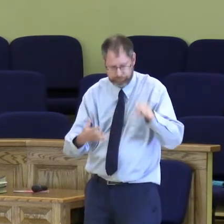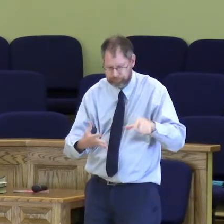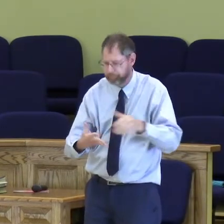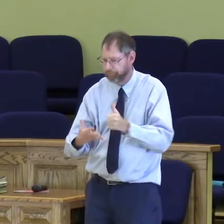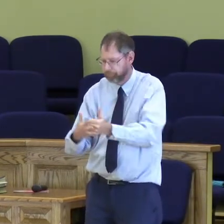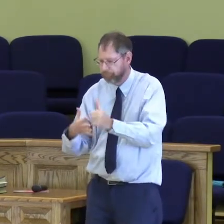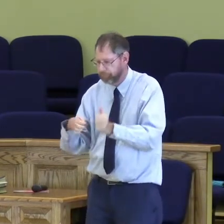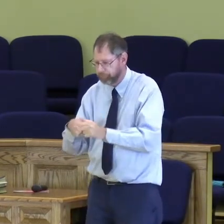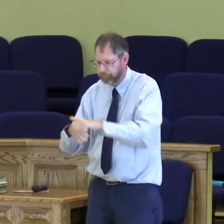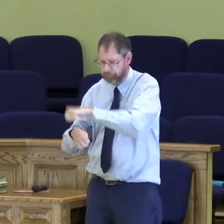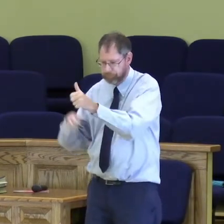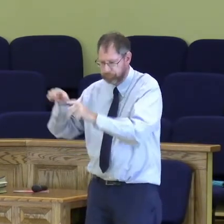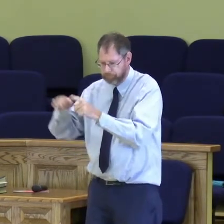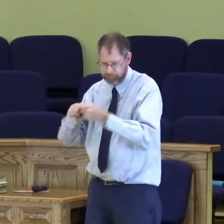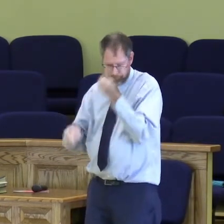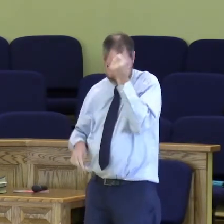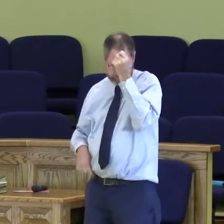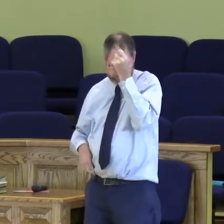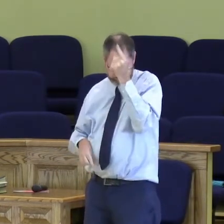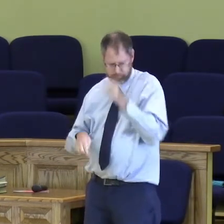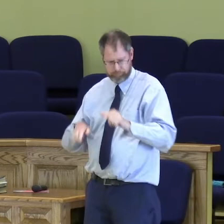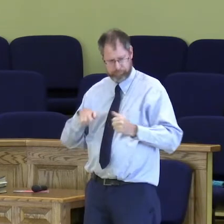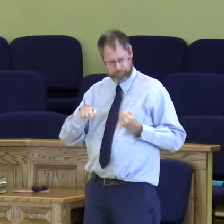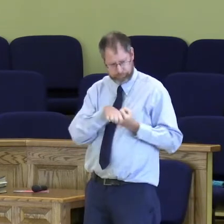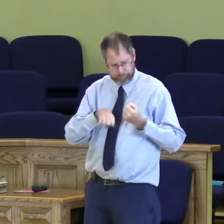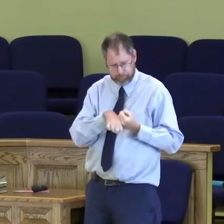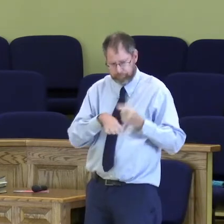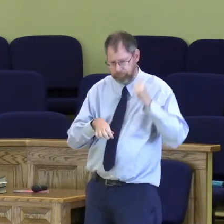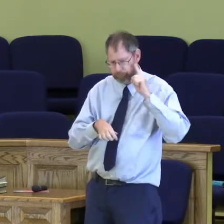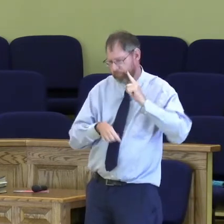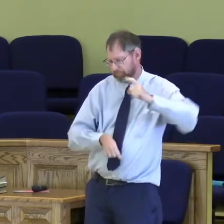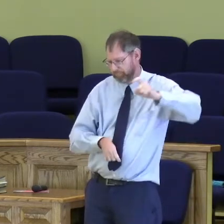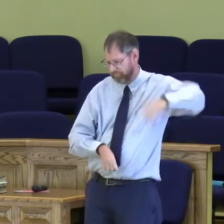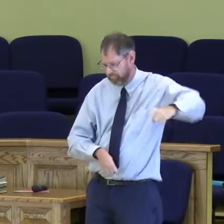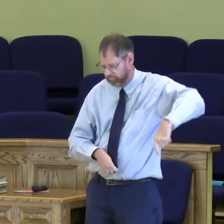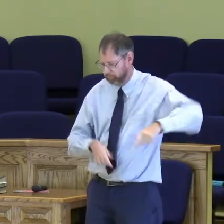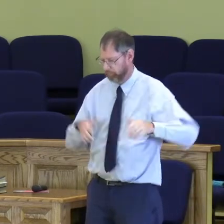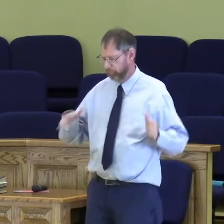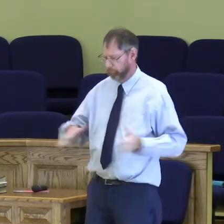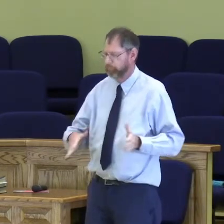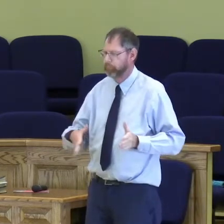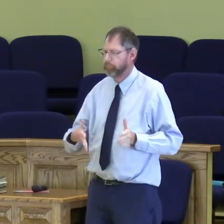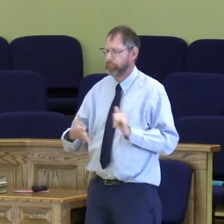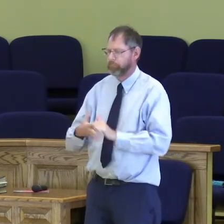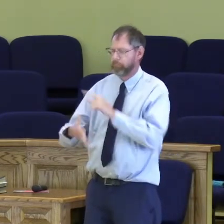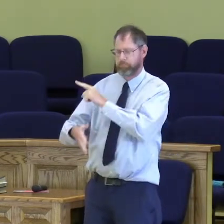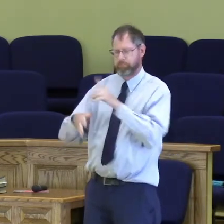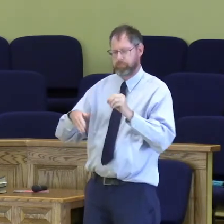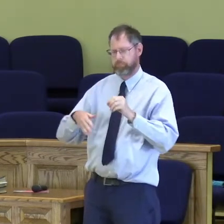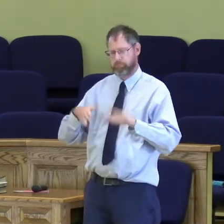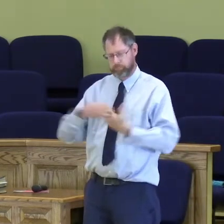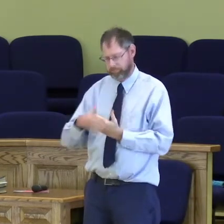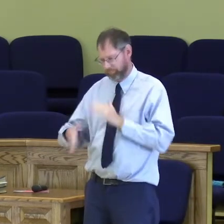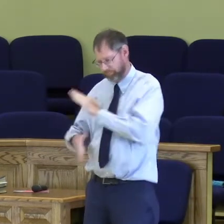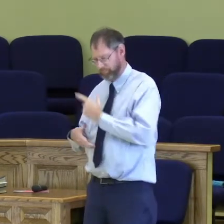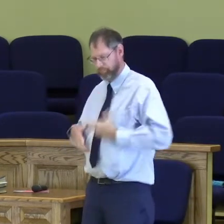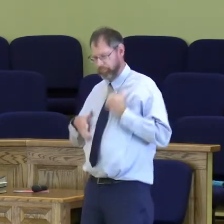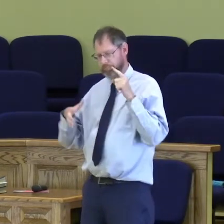huge advocate for the deaf in that country so that people could, maybe the governments and the hearing people in those countries could understand